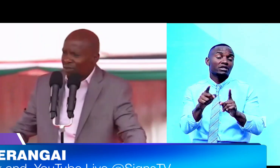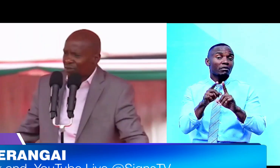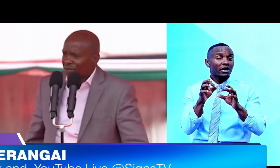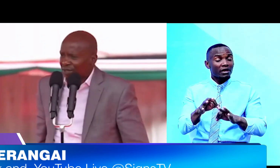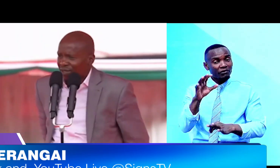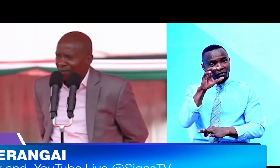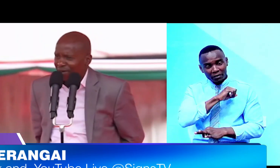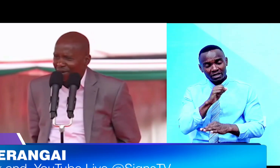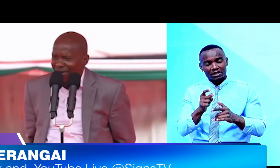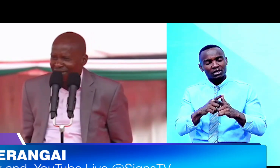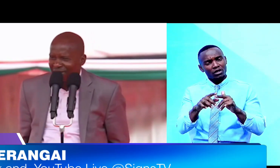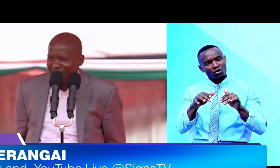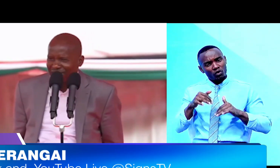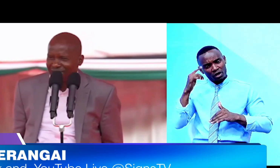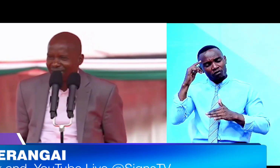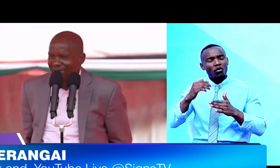siku nyingine, ama namna gani jameni?